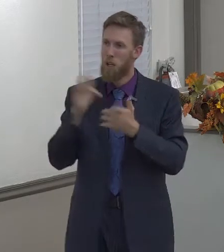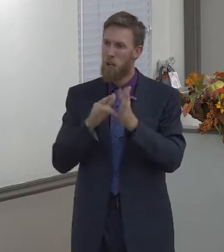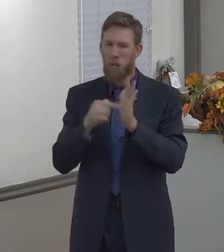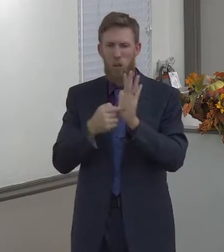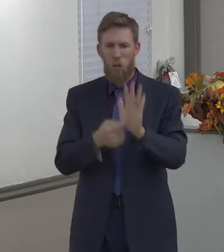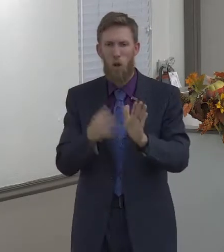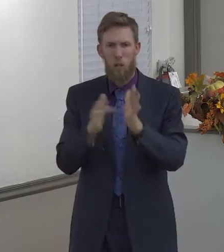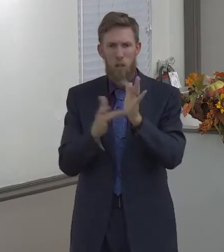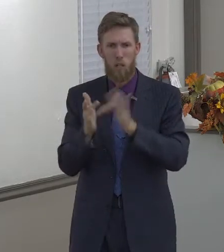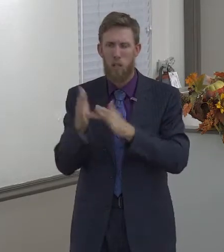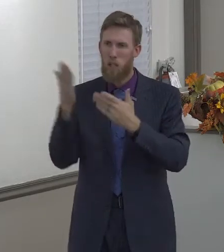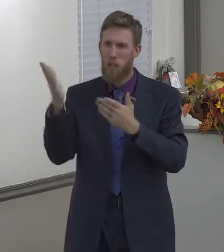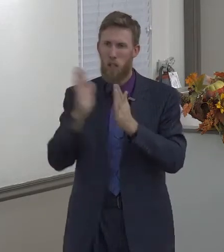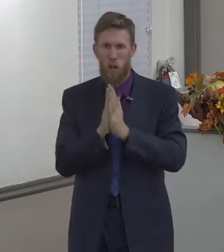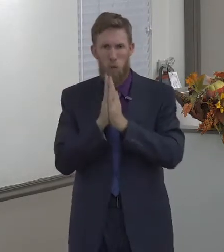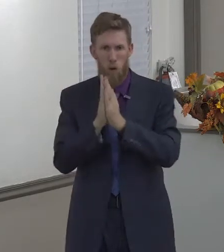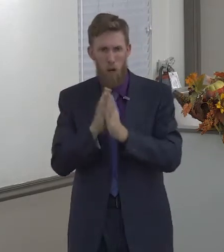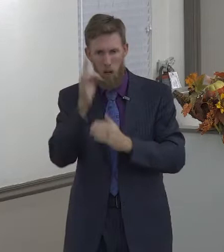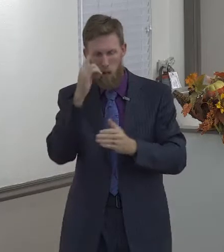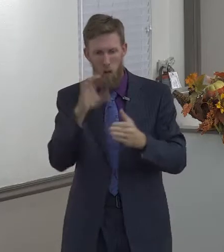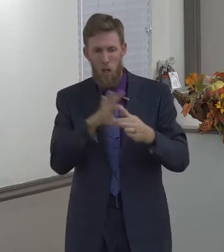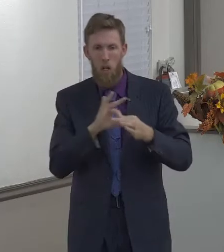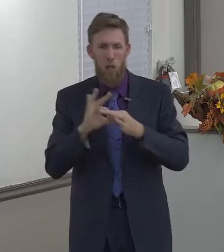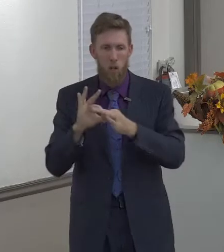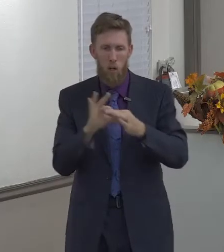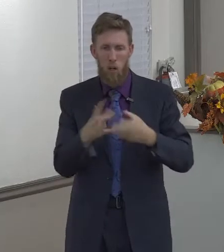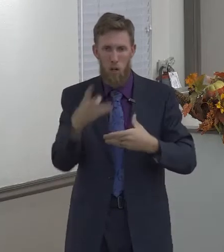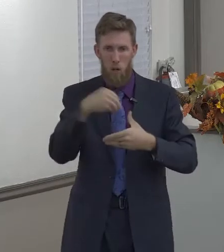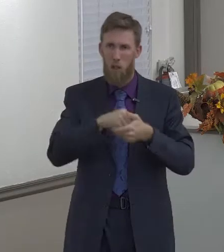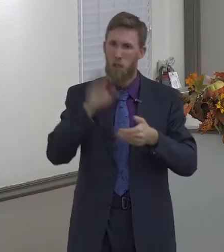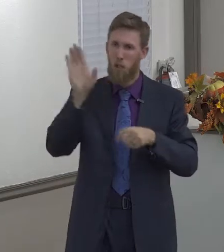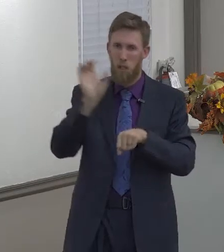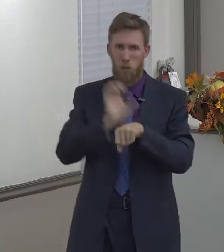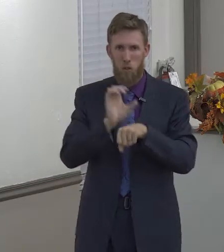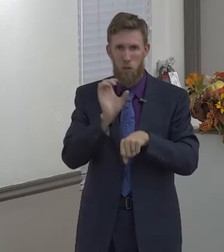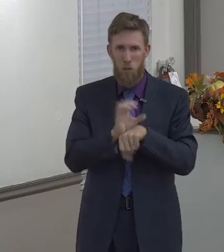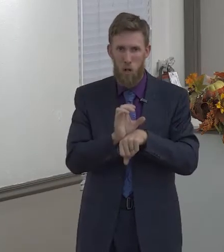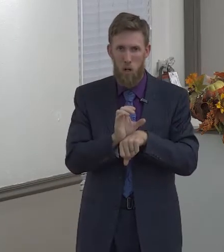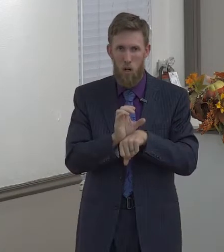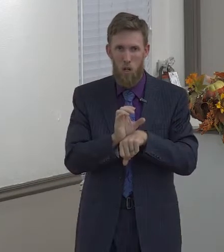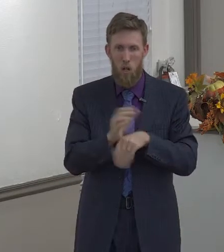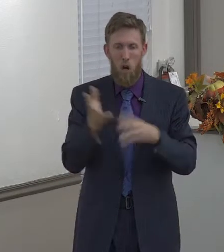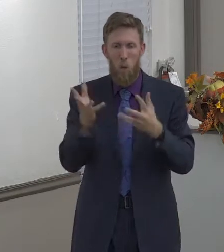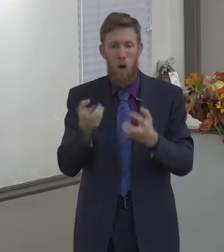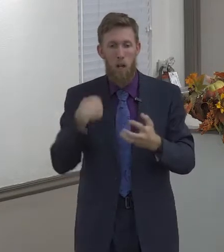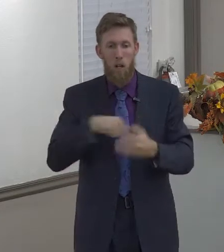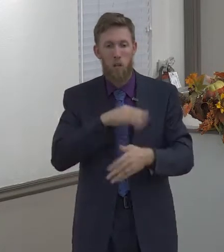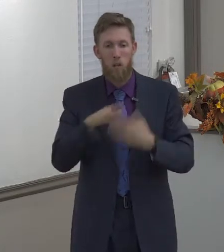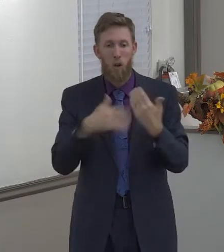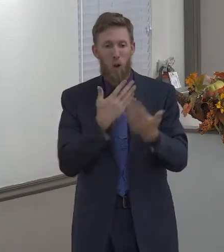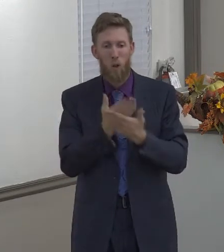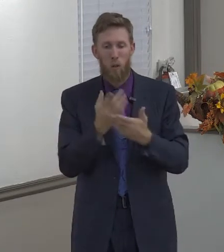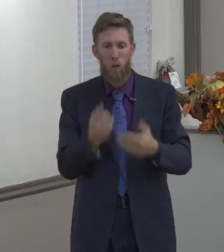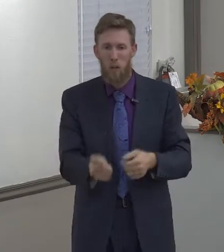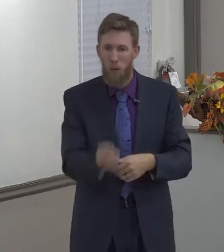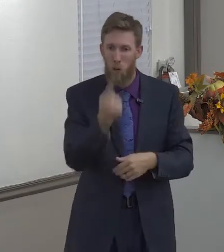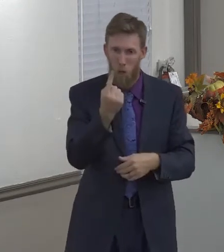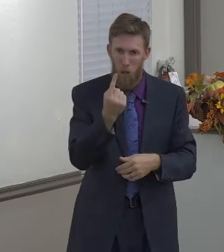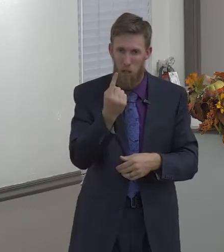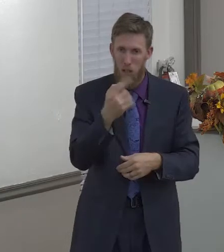as thou, Father, art in me, and I in thee, that they also may be one in us, that the world may believe that thou hast sent